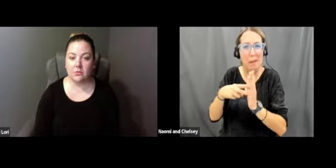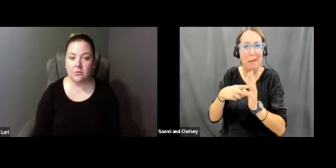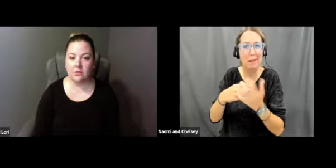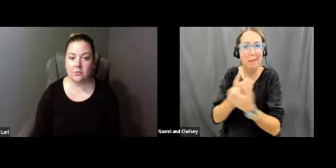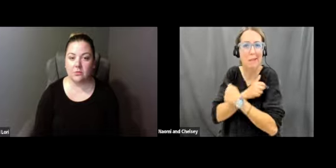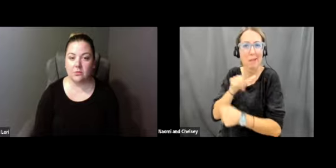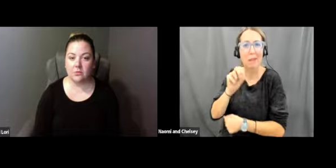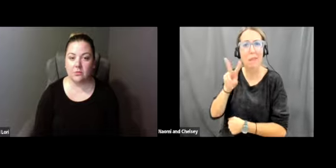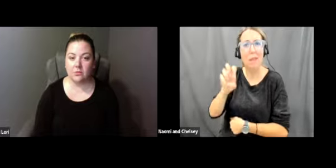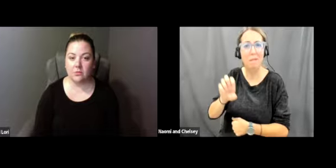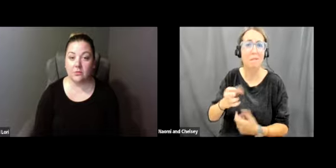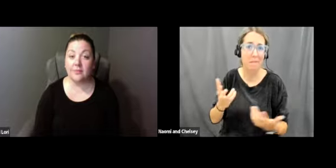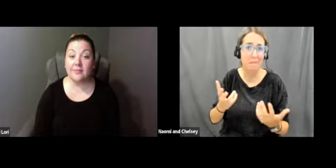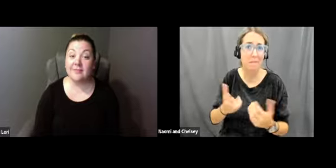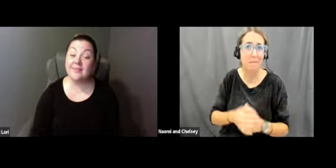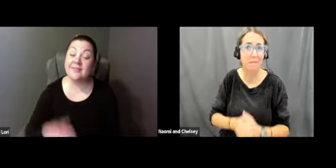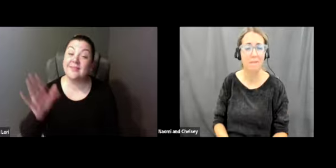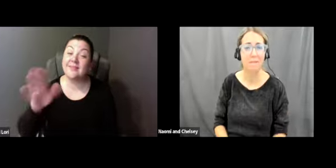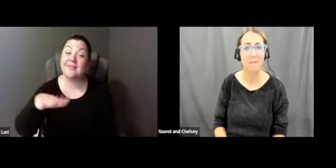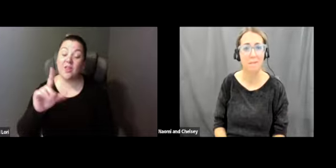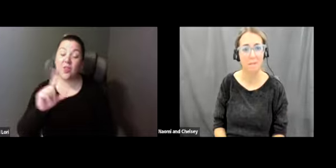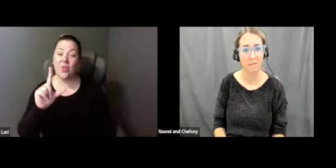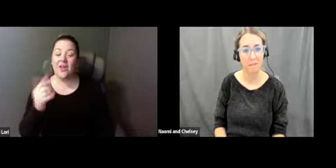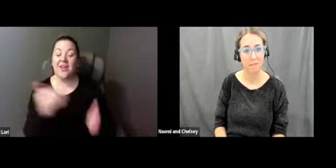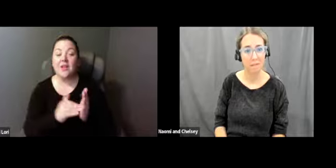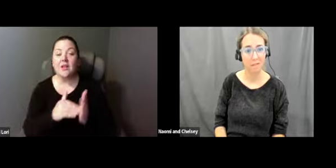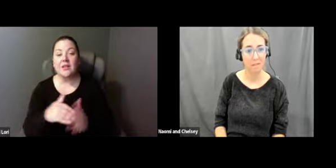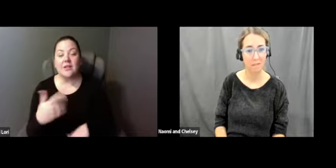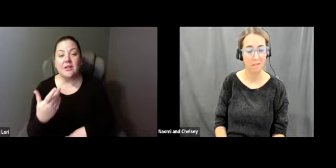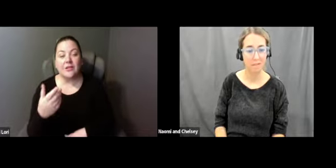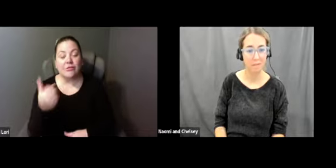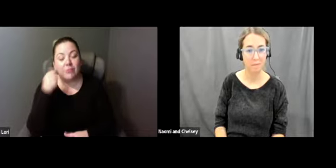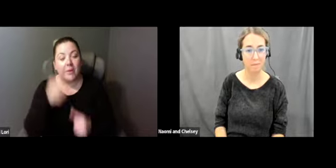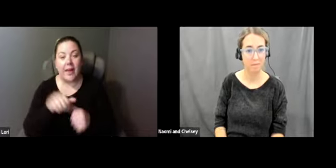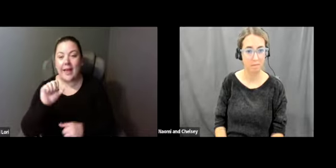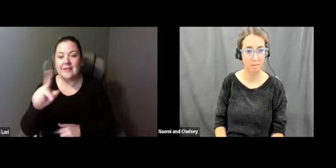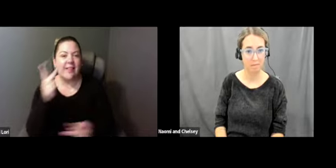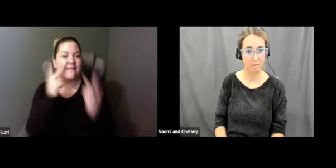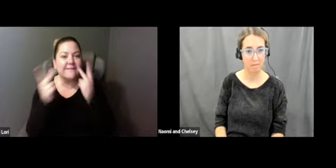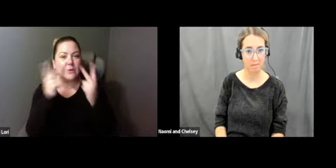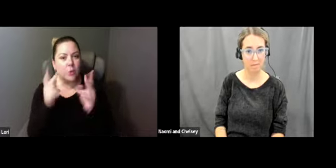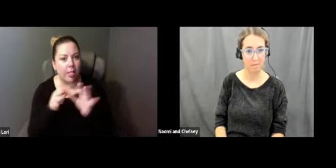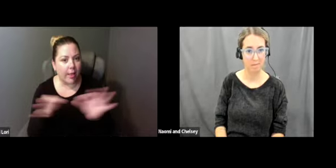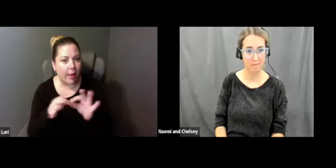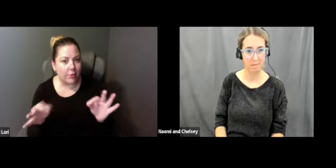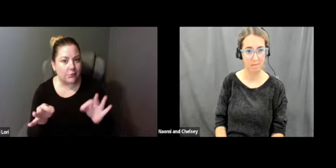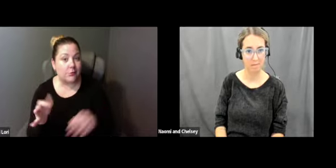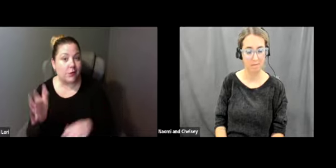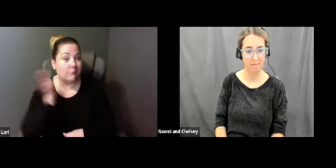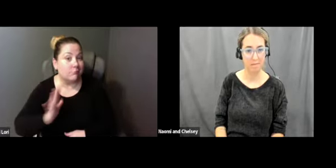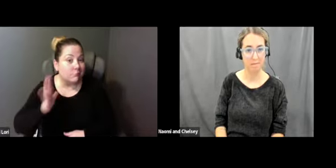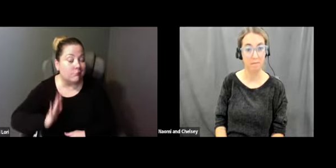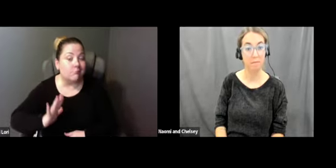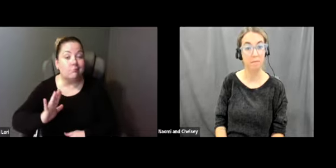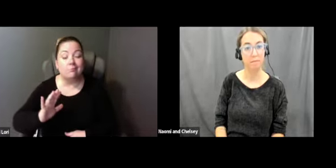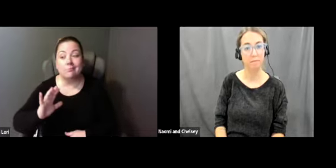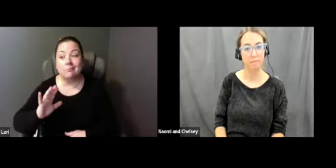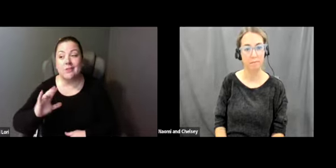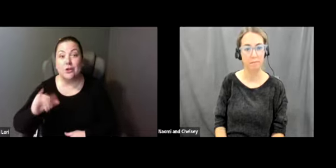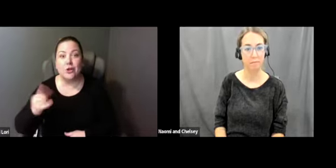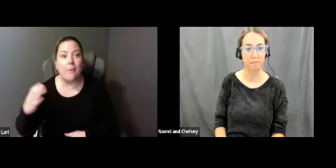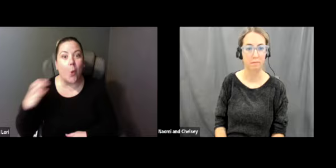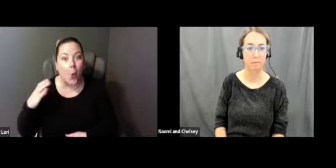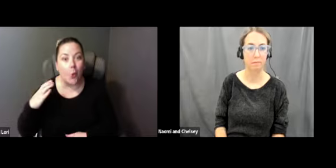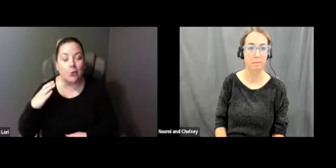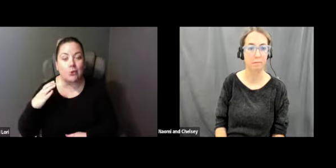visual language. There's been plenty of times where I've had to interpret meetings for human resources because a guy showed up to